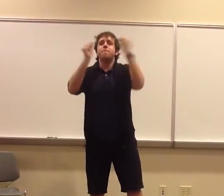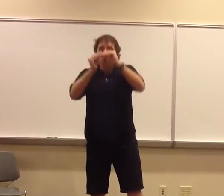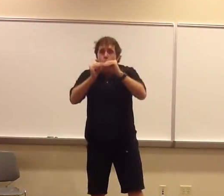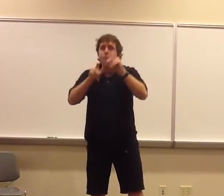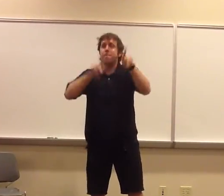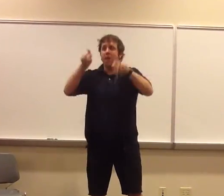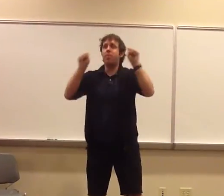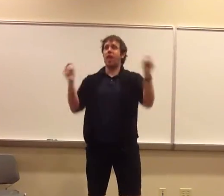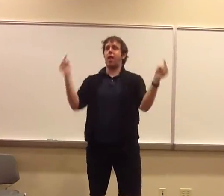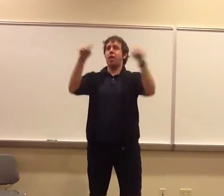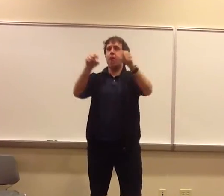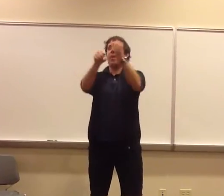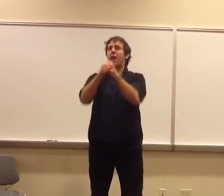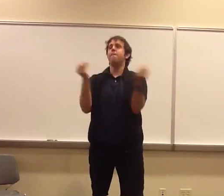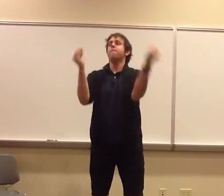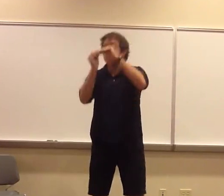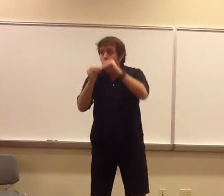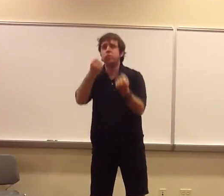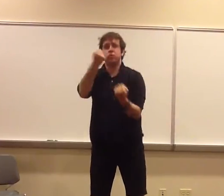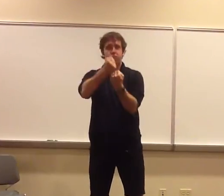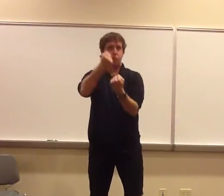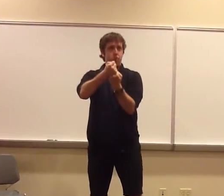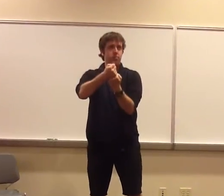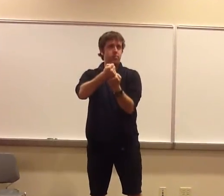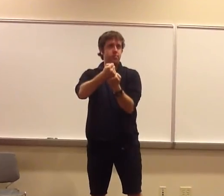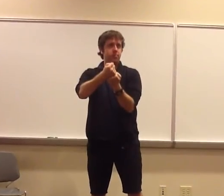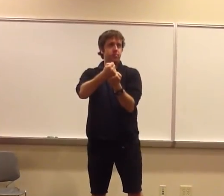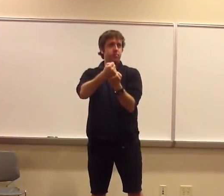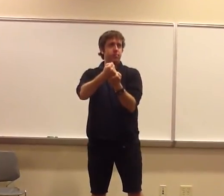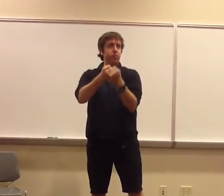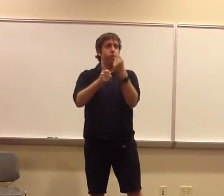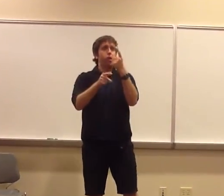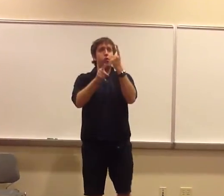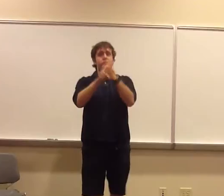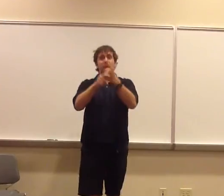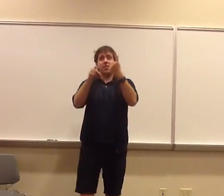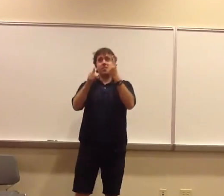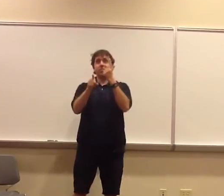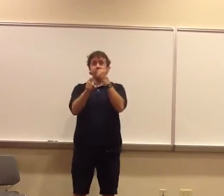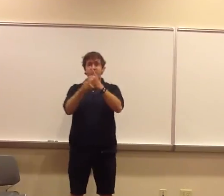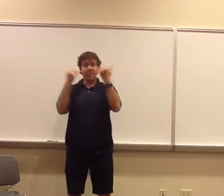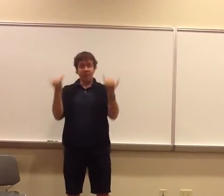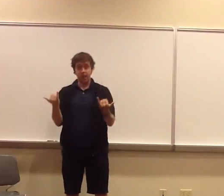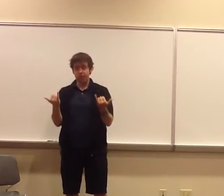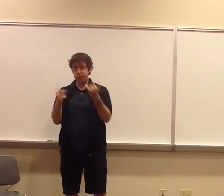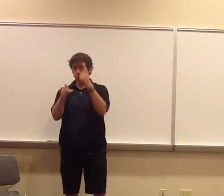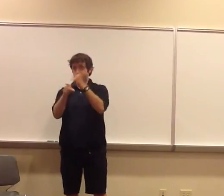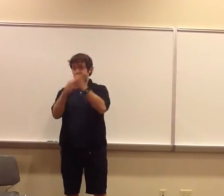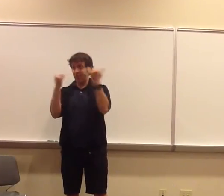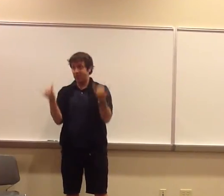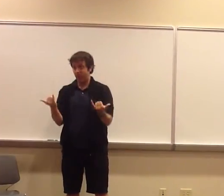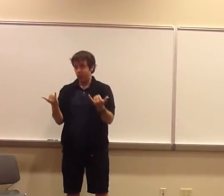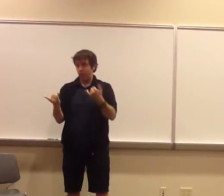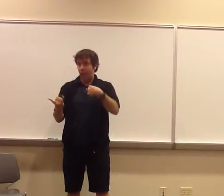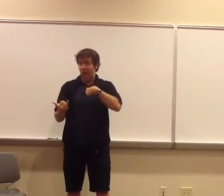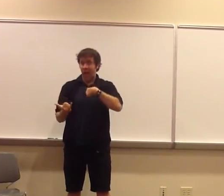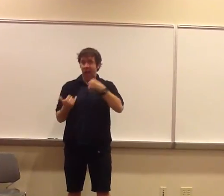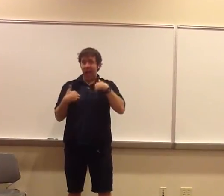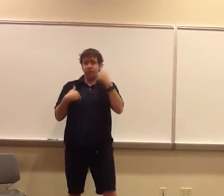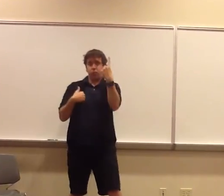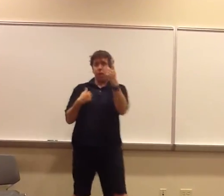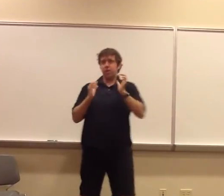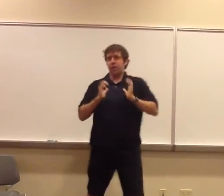come together in a central location so that more people can be served and receive more support. At the present